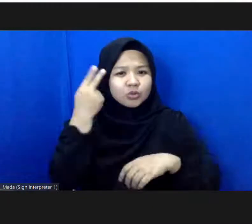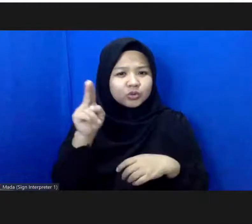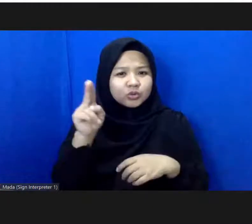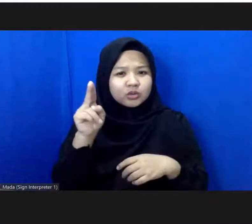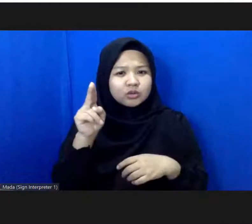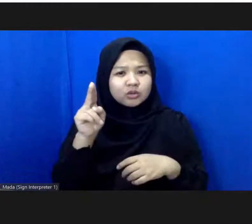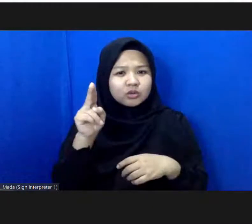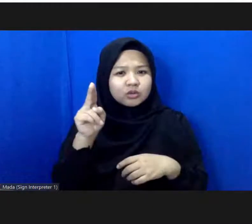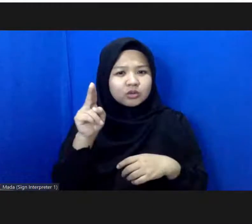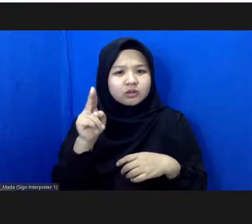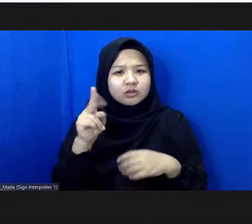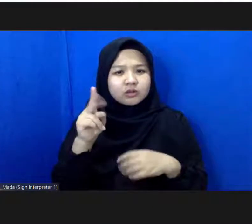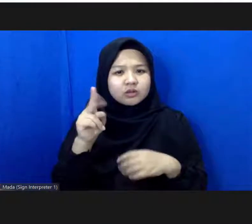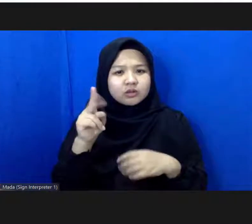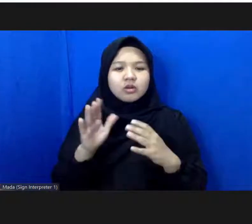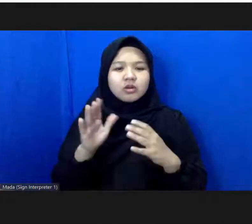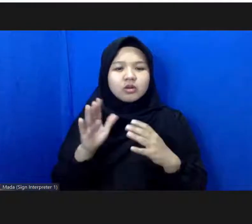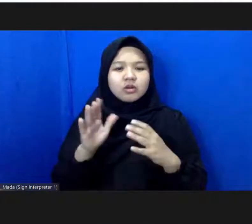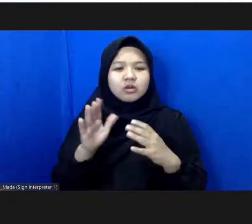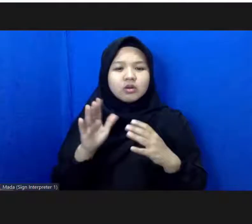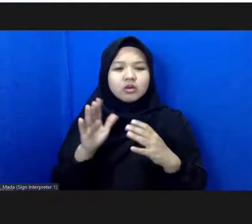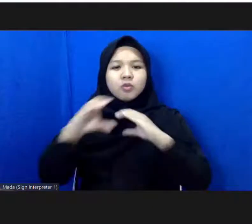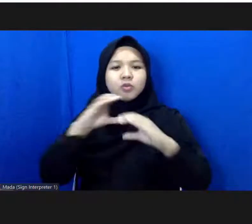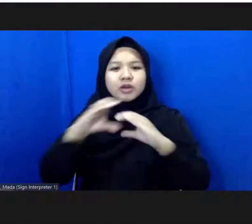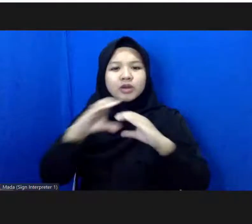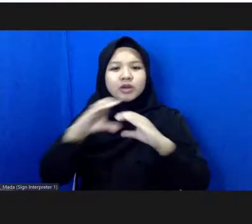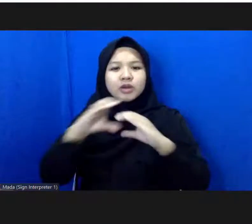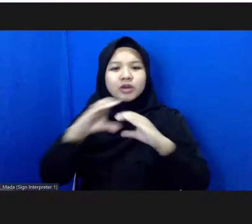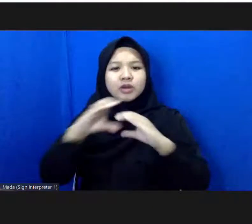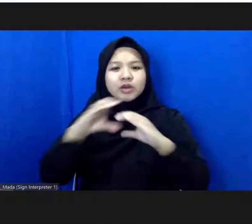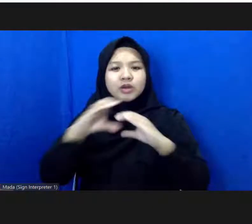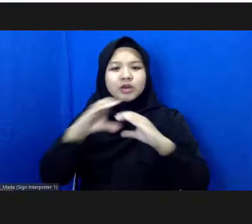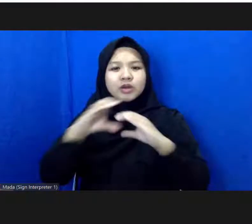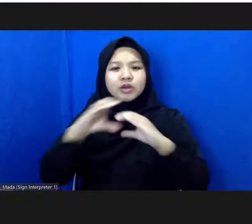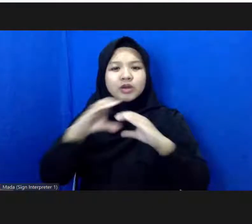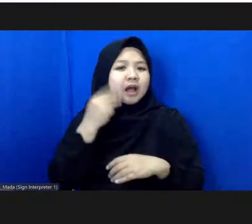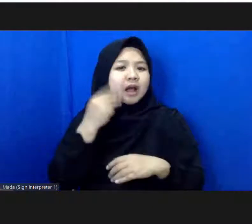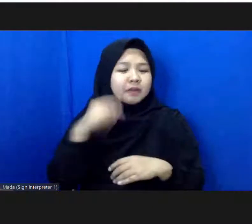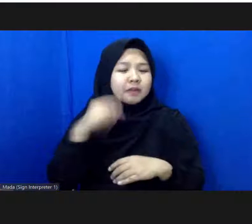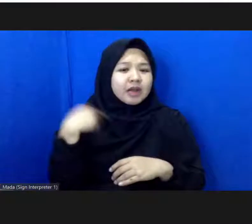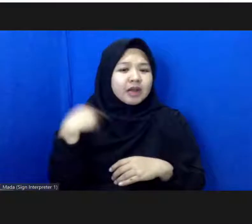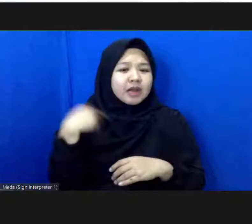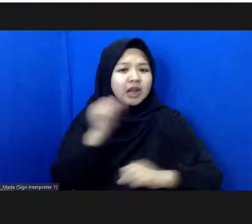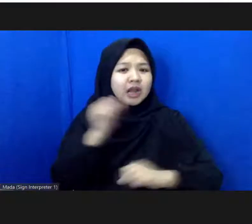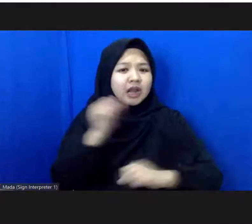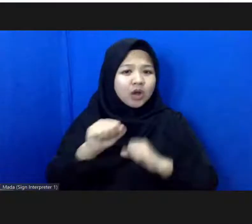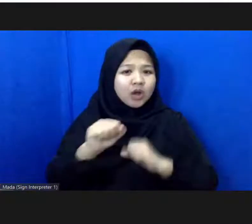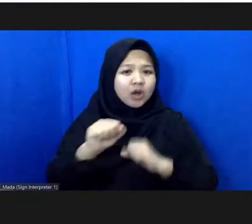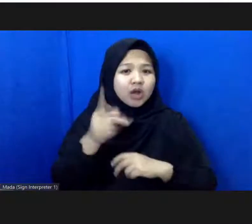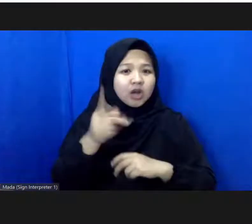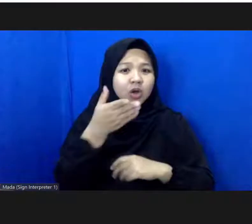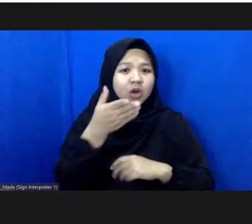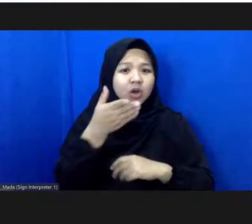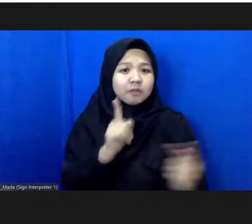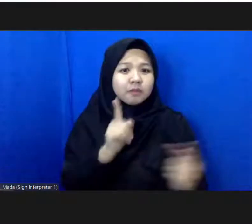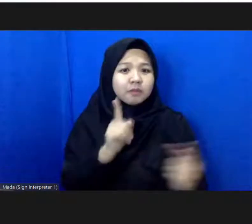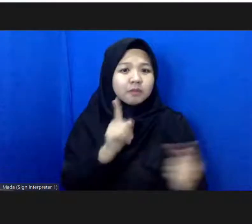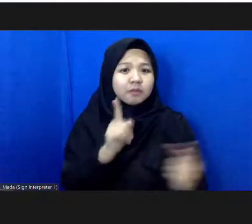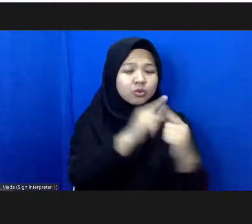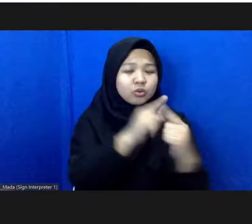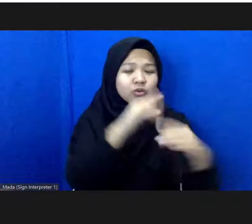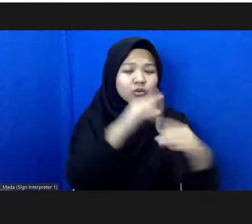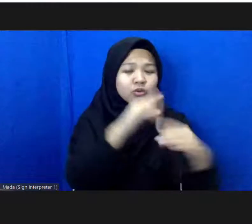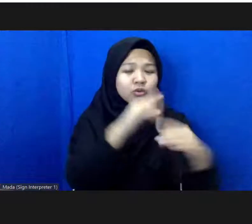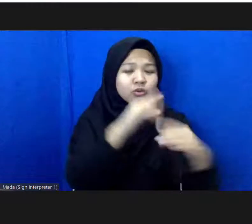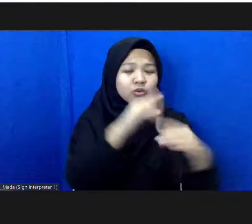communities are facing, but in our experiences, I think once you go and talk with communities, the perception of